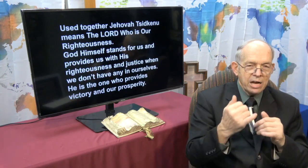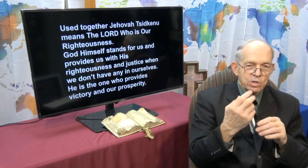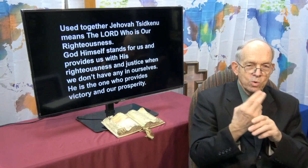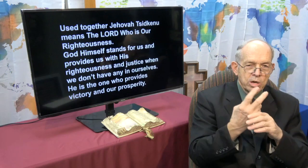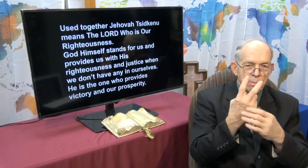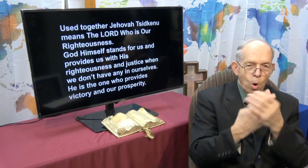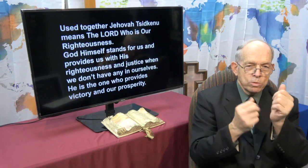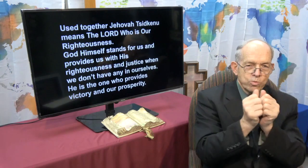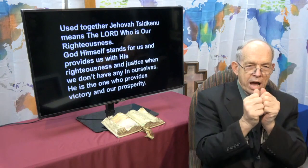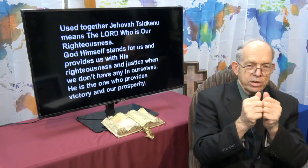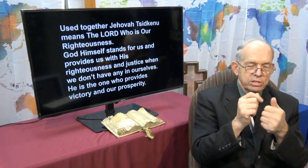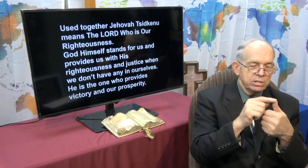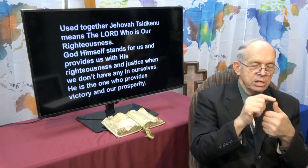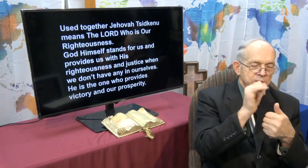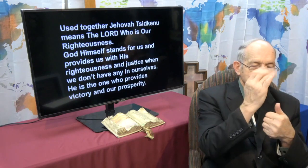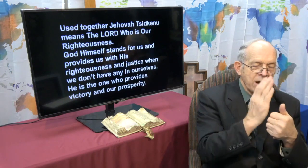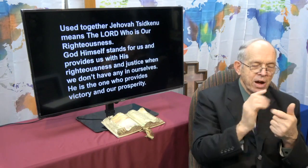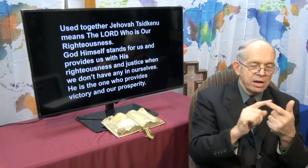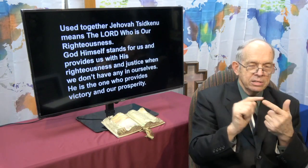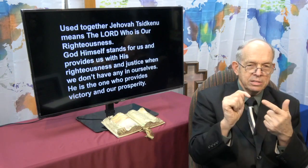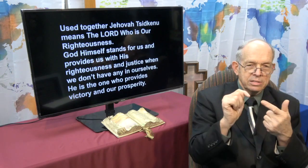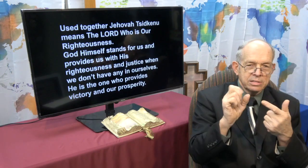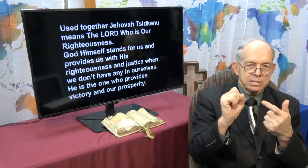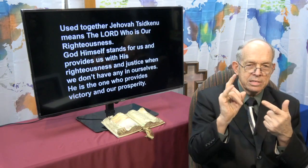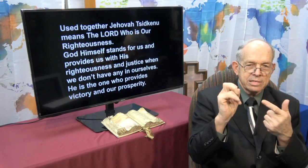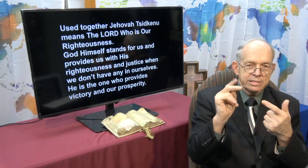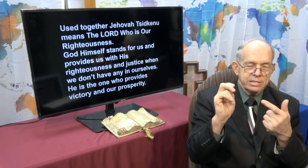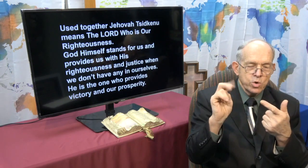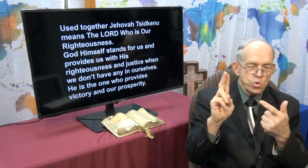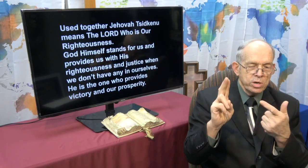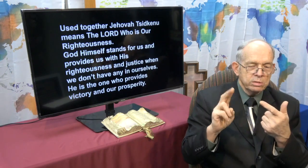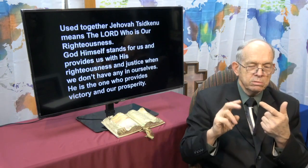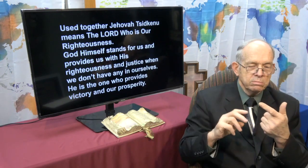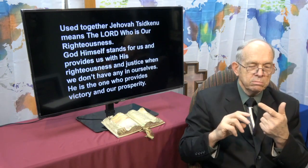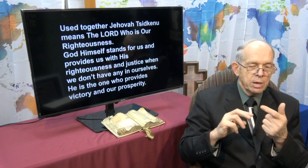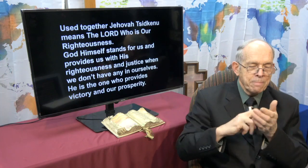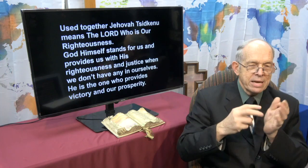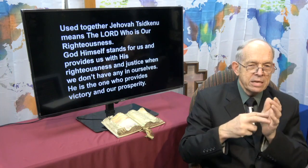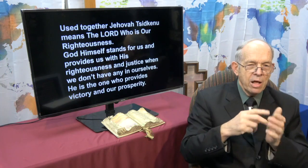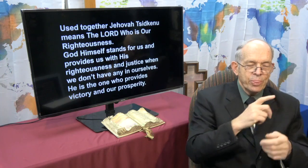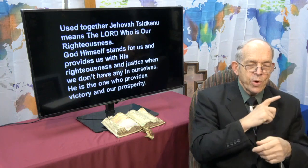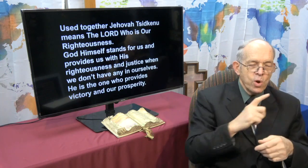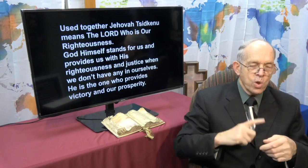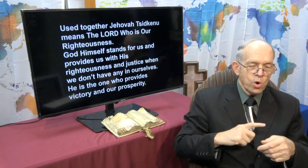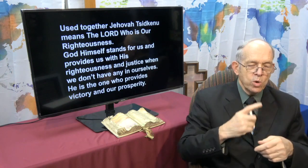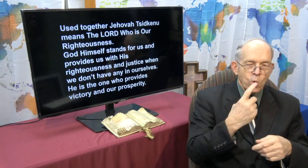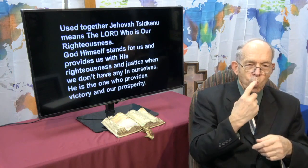Now, use both together. Jehovah, Tsidkenu, mean the Lord who